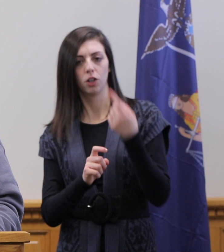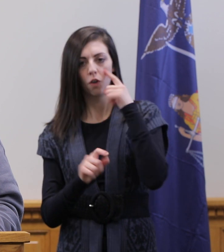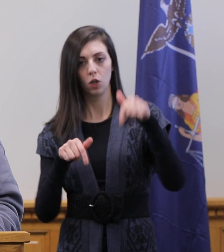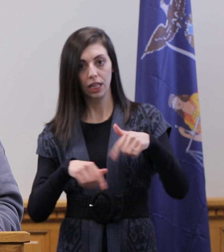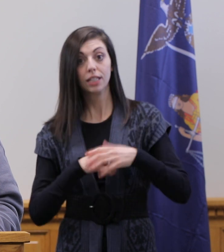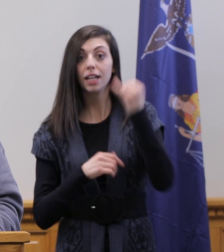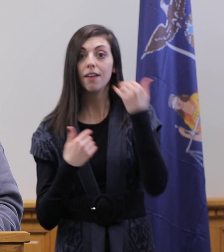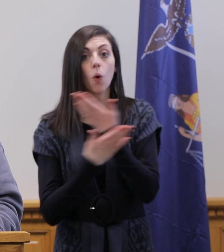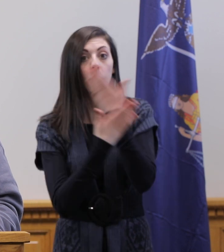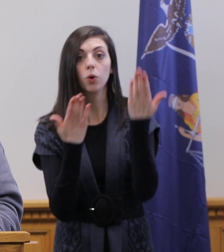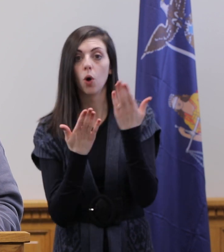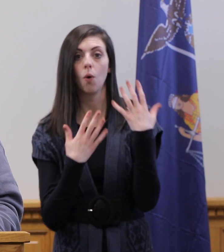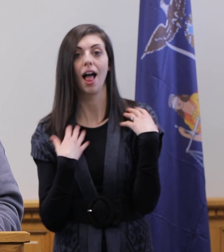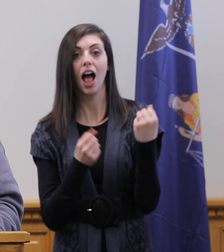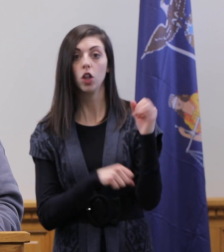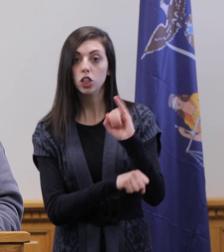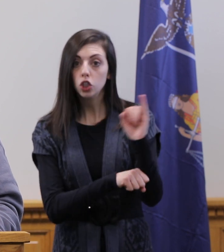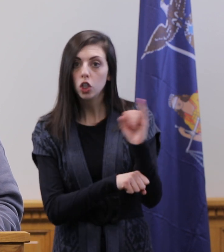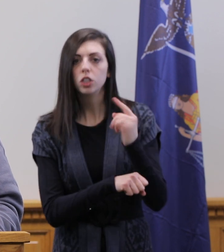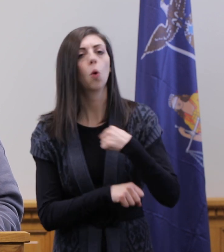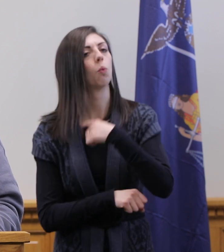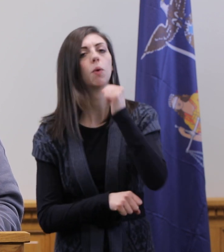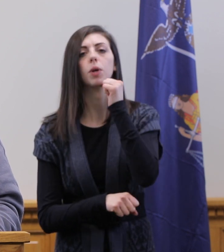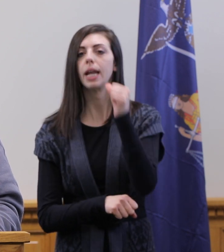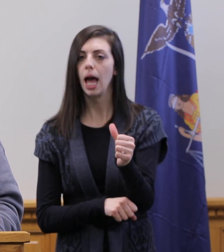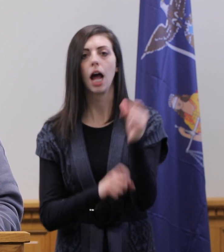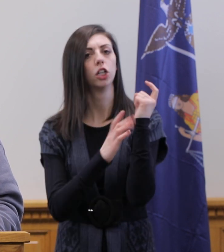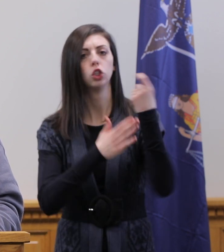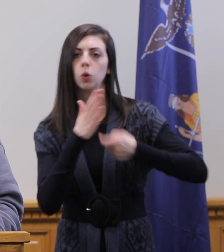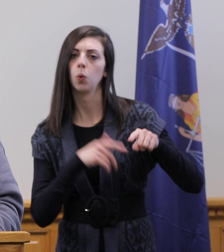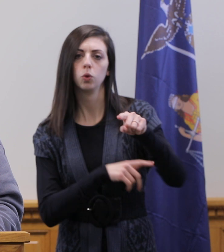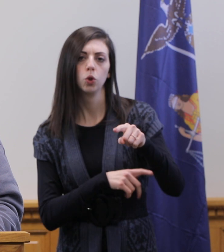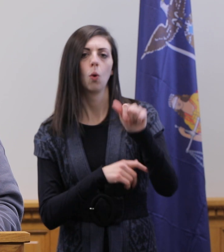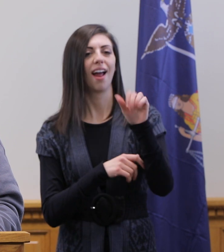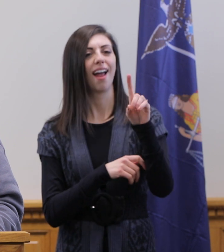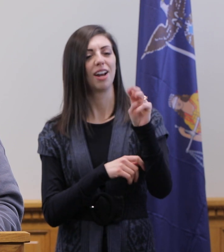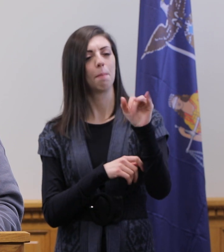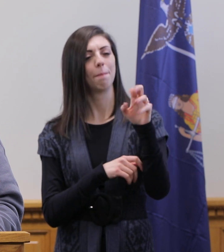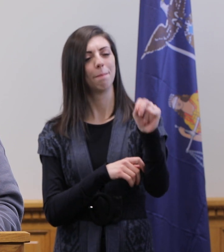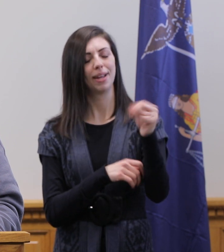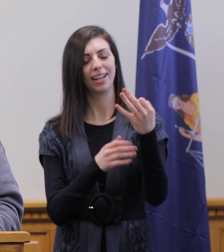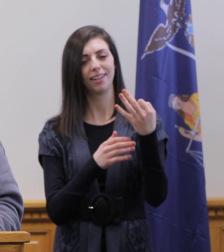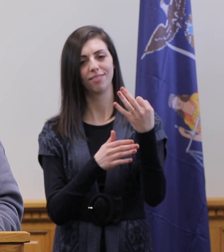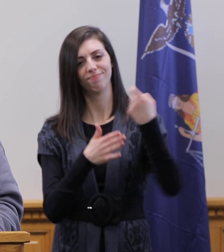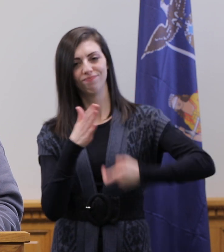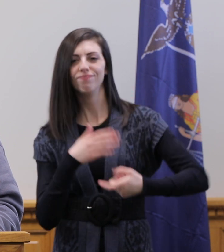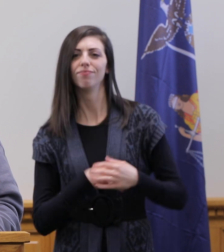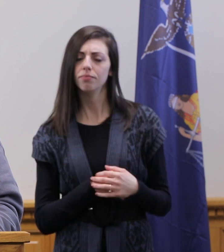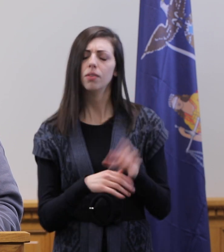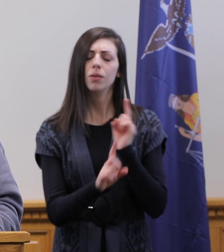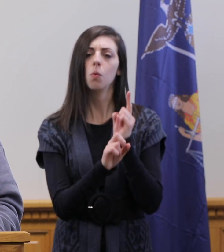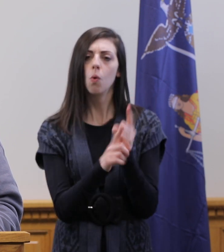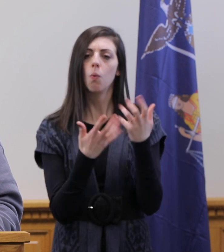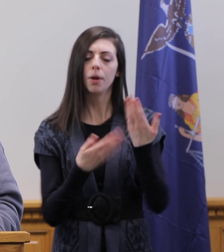health insurance to cover the administrative fee, we don't charge an administrative fee. Our priority is to protect our residents and increase